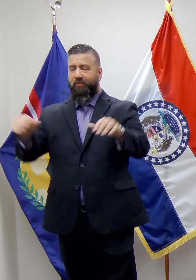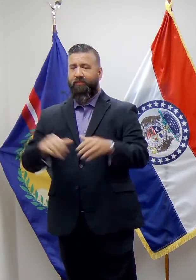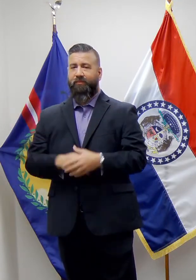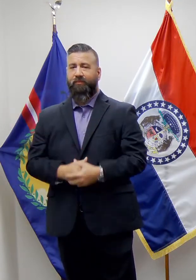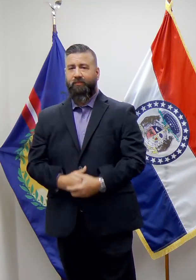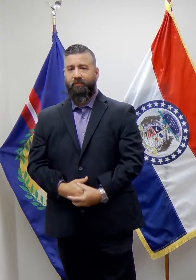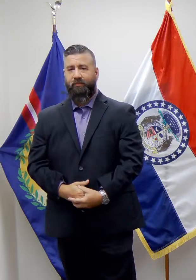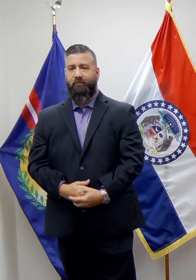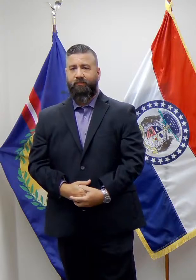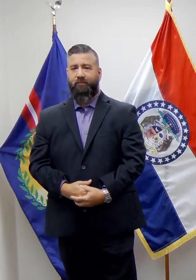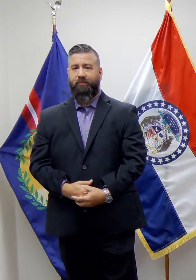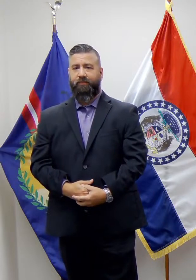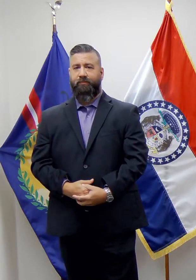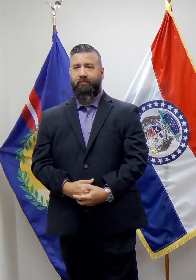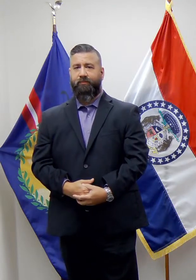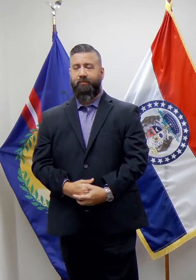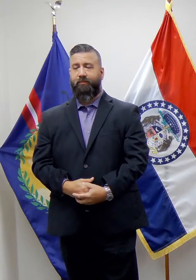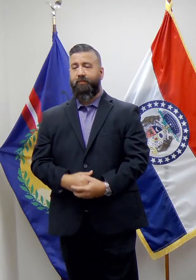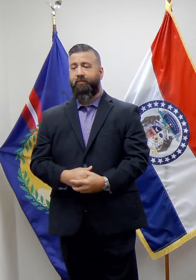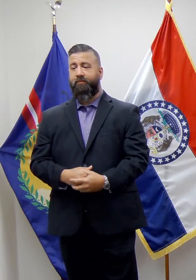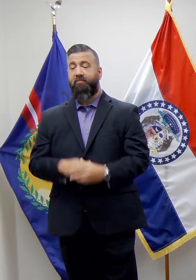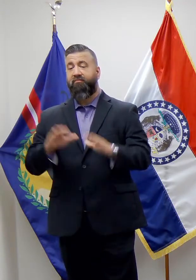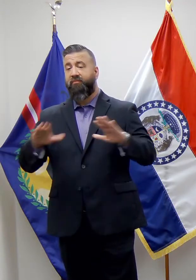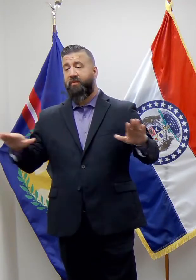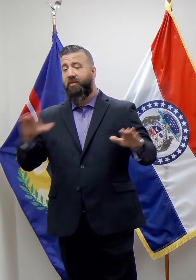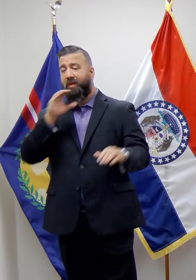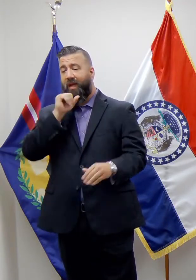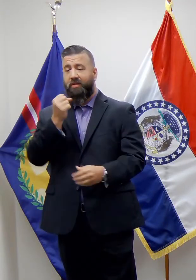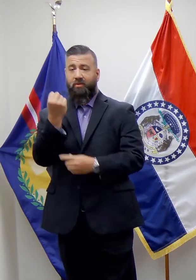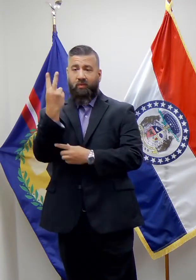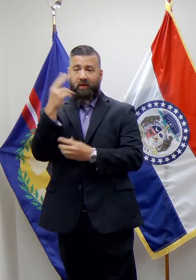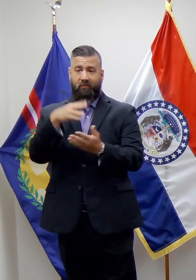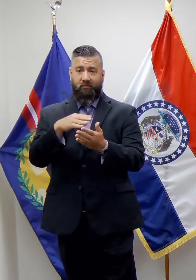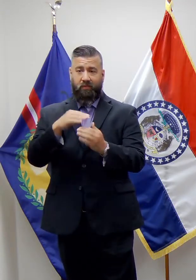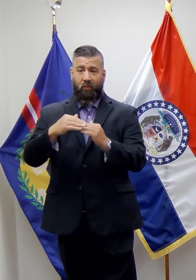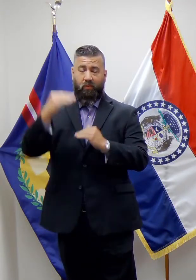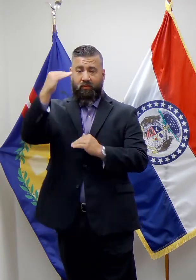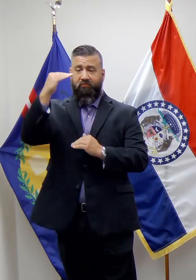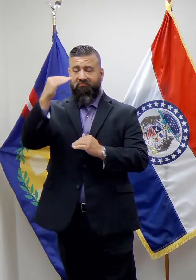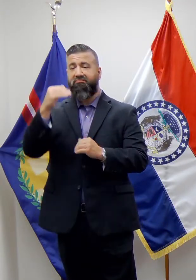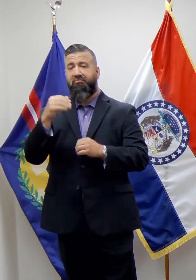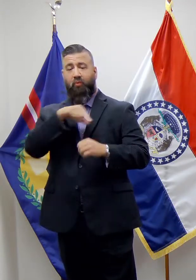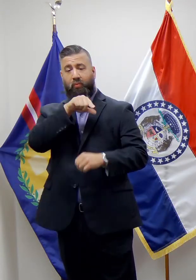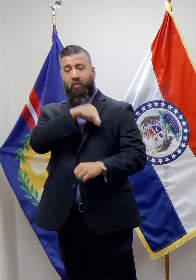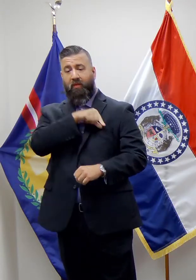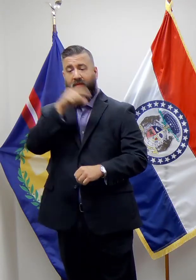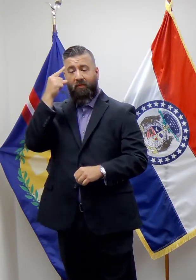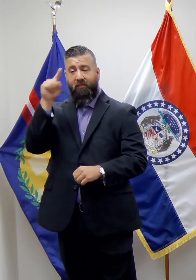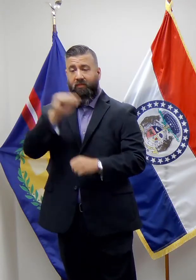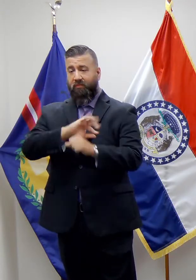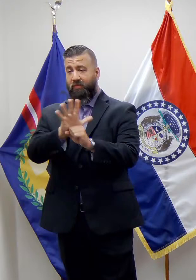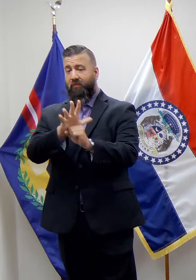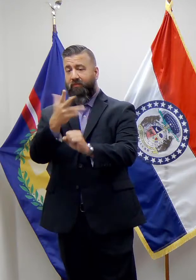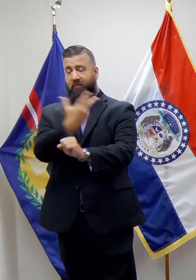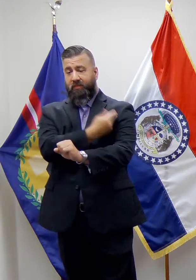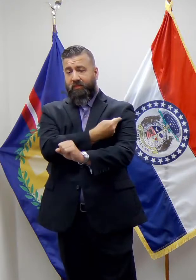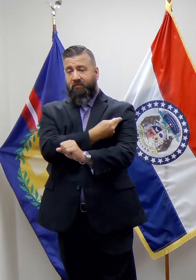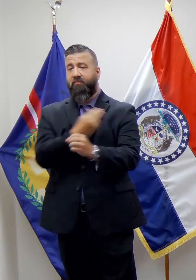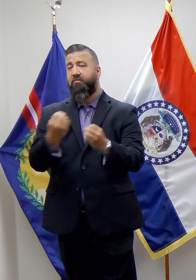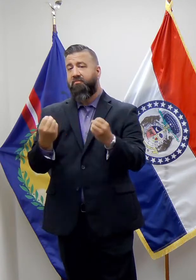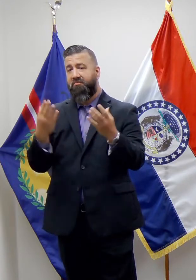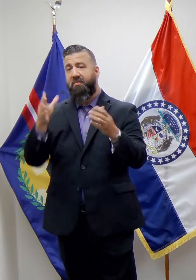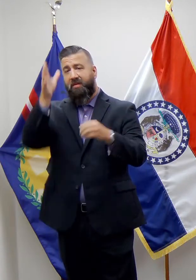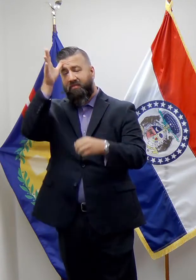our normals. Students 12 and older are eligible for the COVID-19 vaccine, and many parents are working to get their